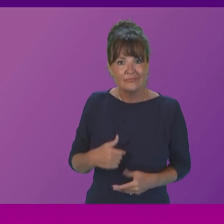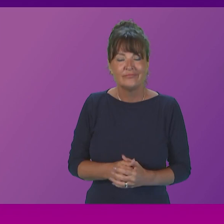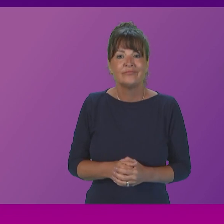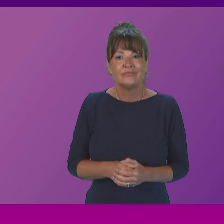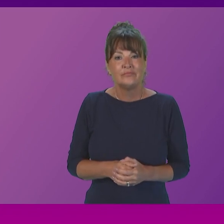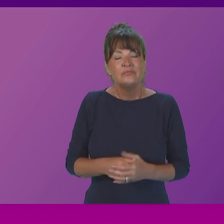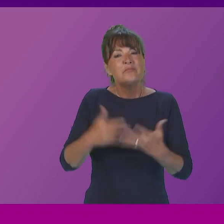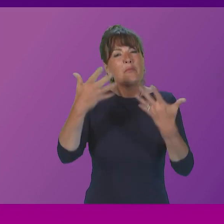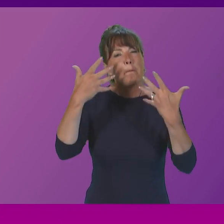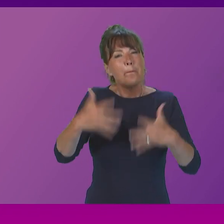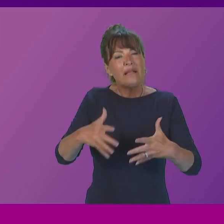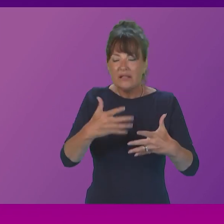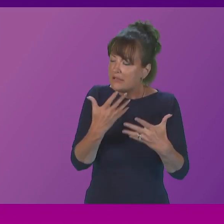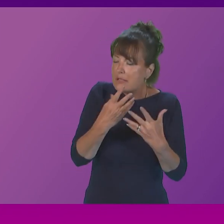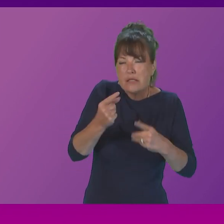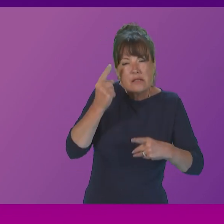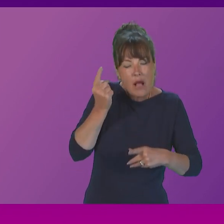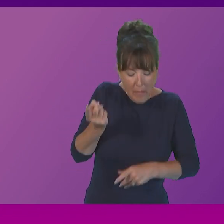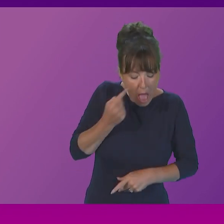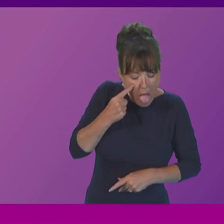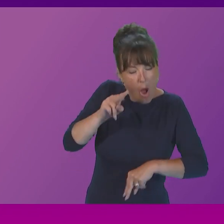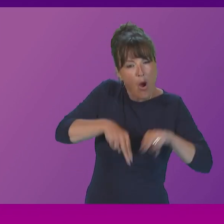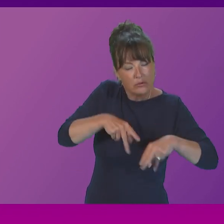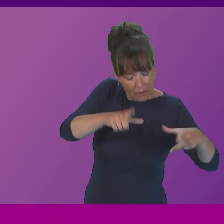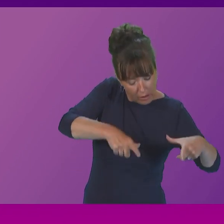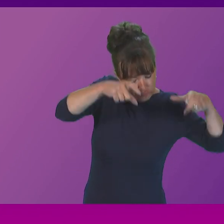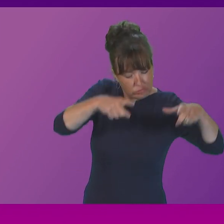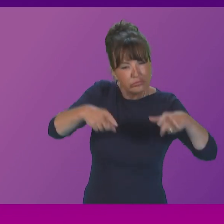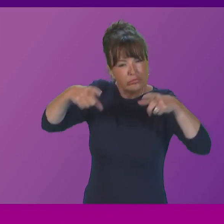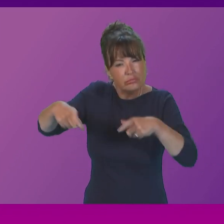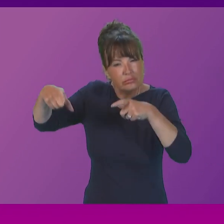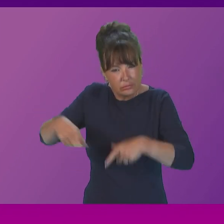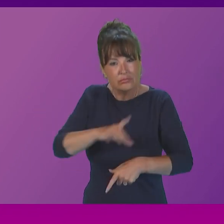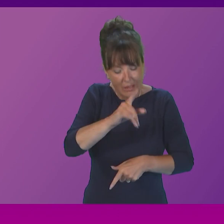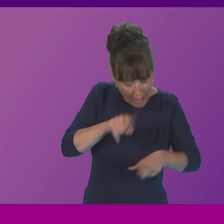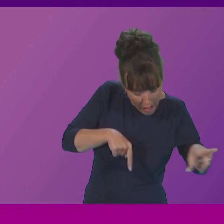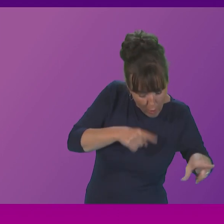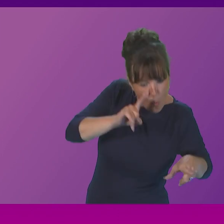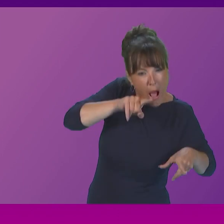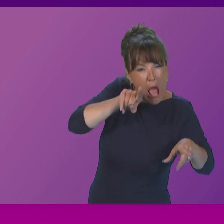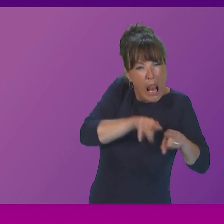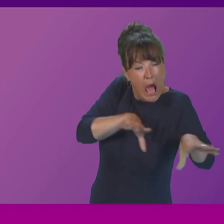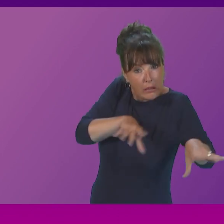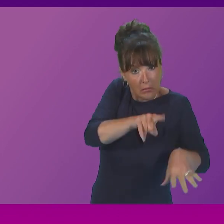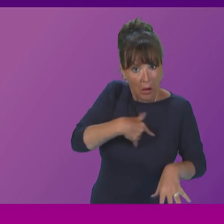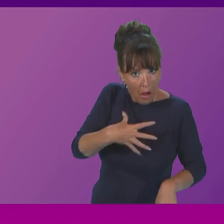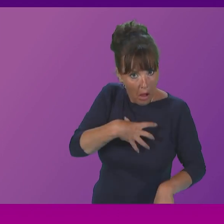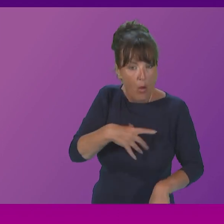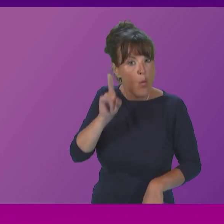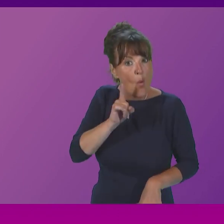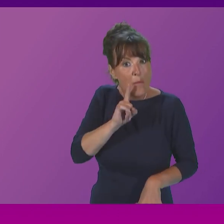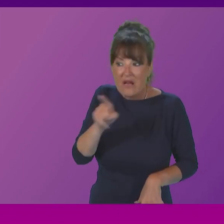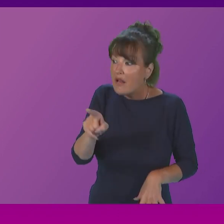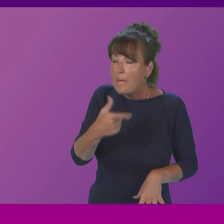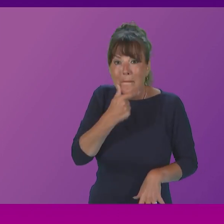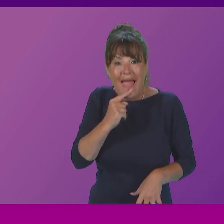snapshots of what was going on in the Chamber, for example, and the audit found that women are notably less likely to intervene in debates than men,